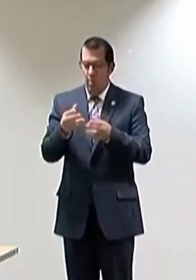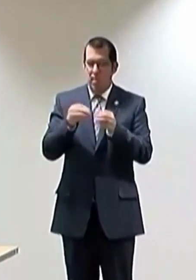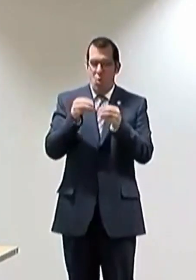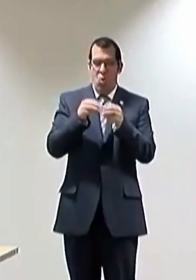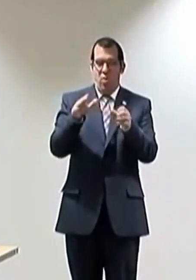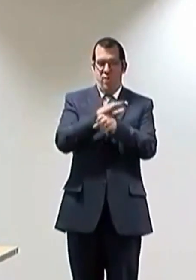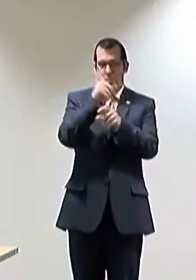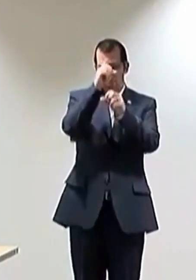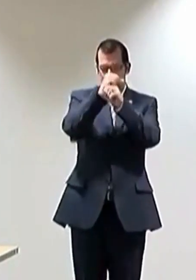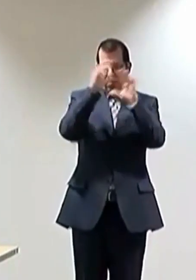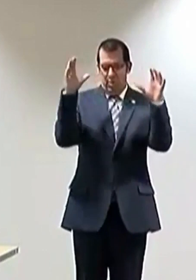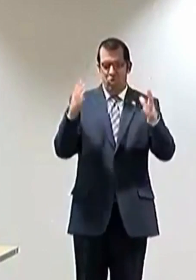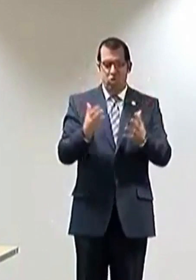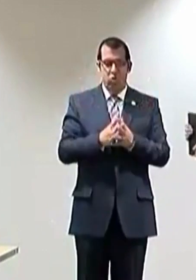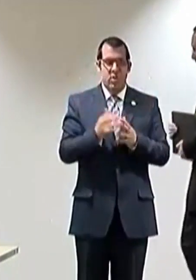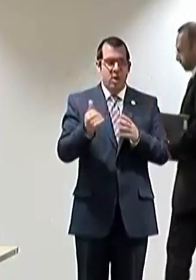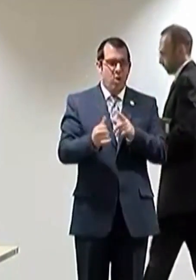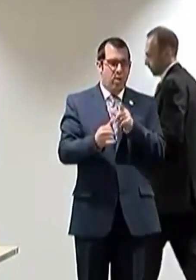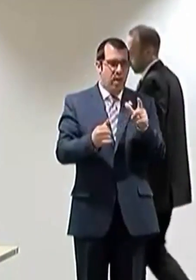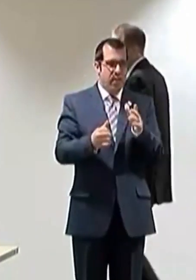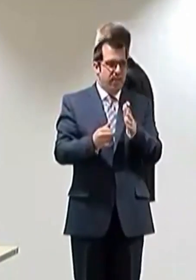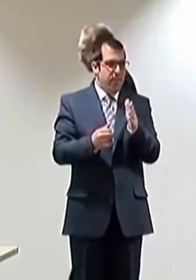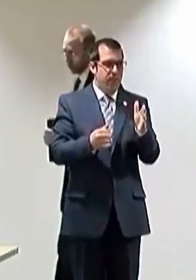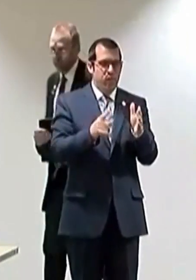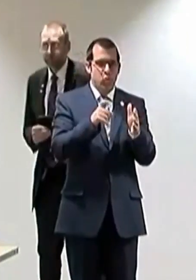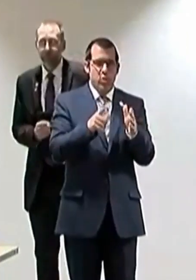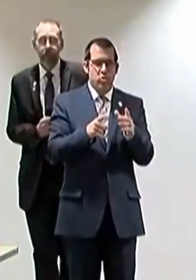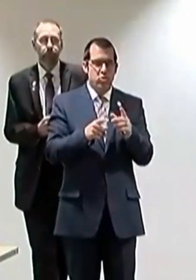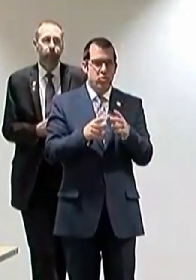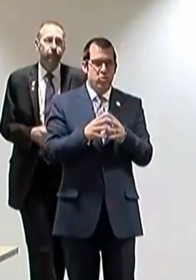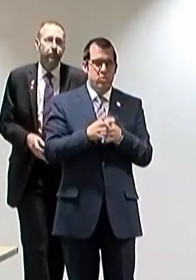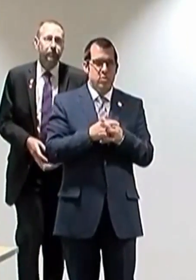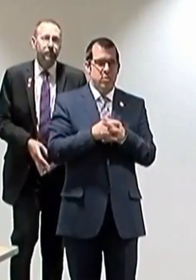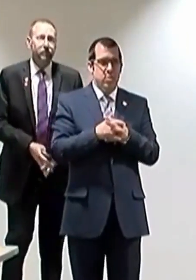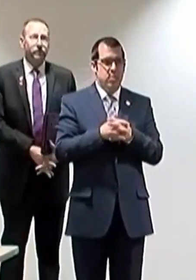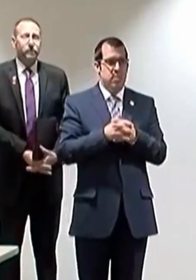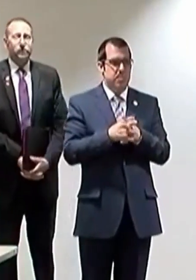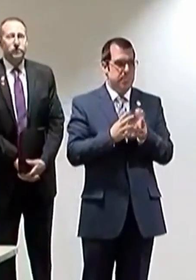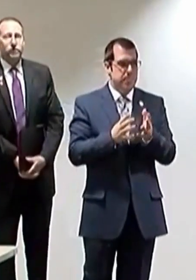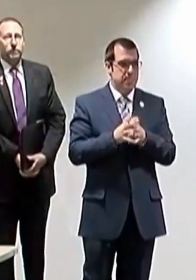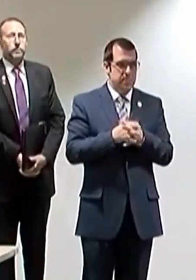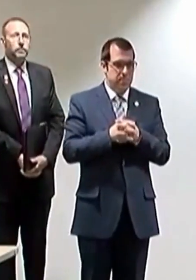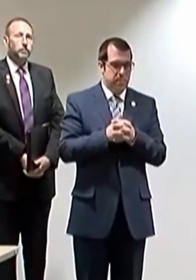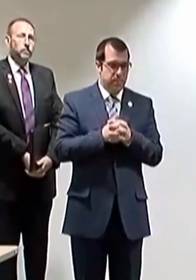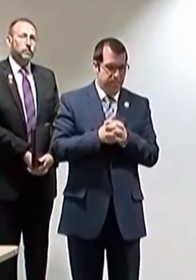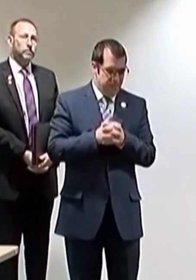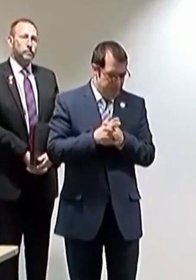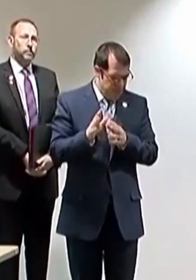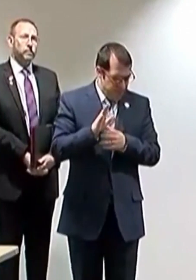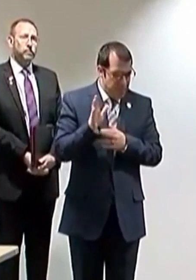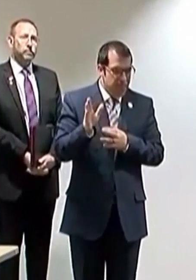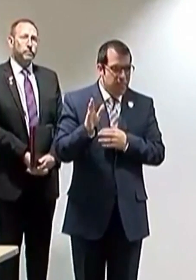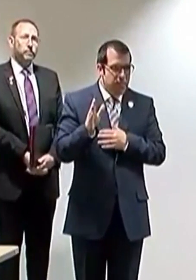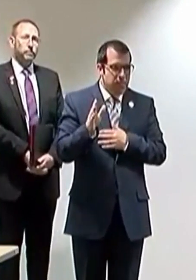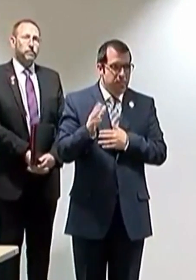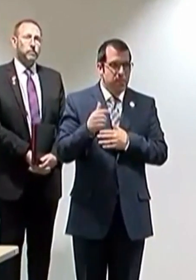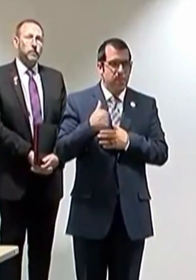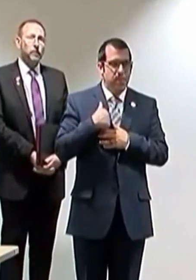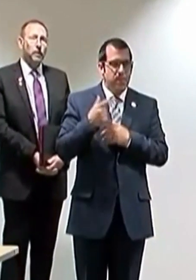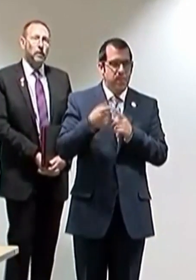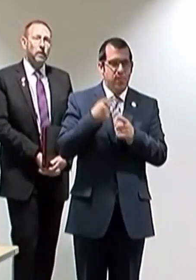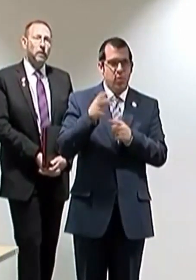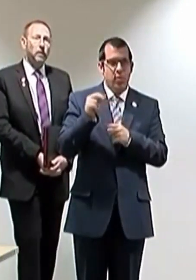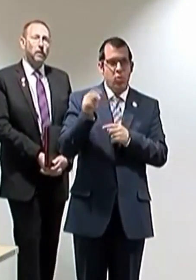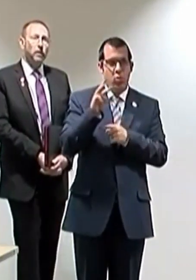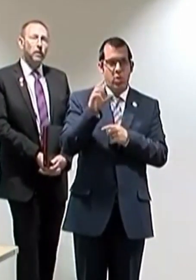Let's over to the left here. Was there a question? Yep. Hi, I'm Alex Golden with Northwest Arkansas